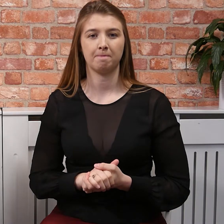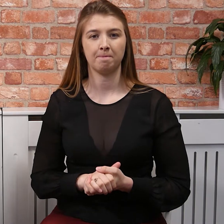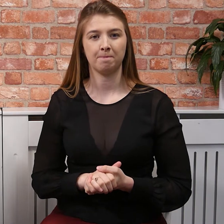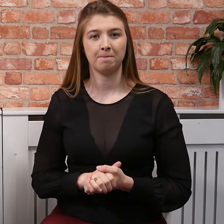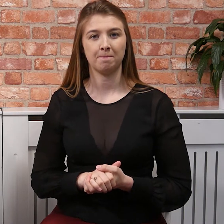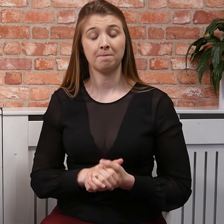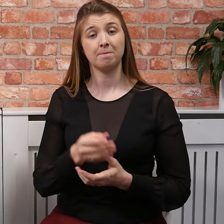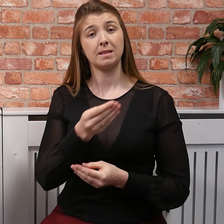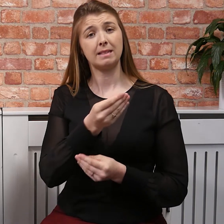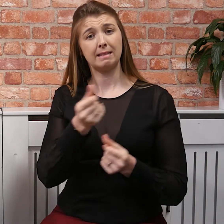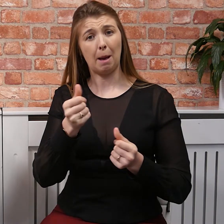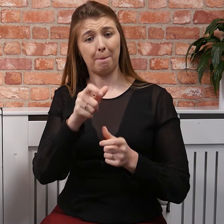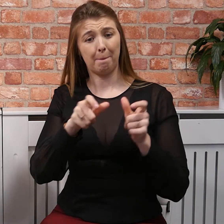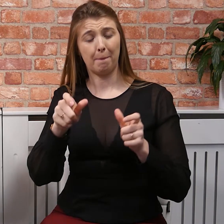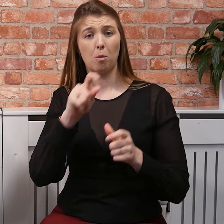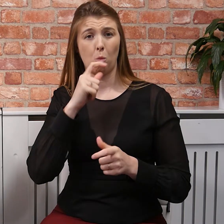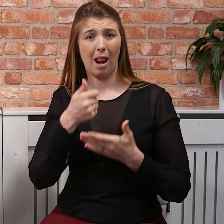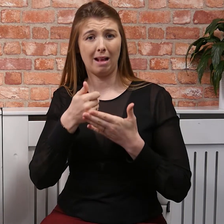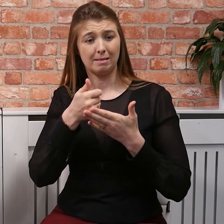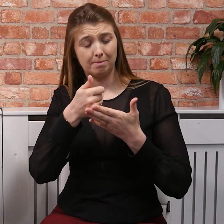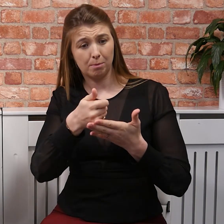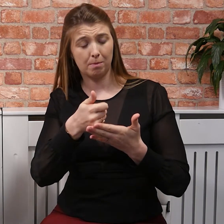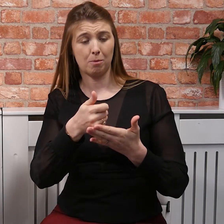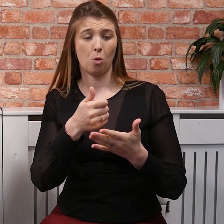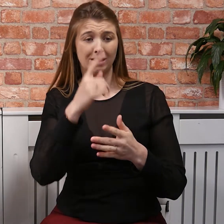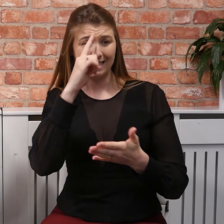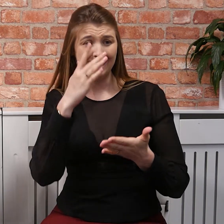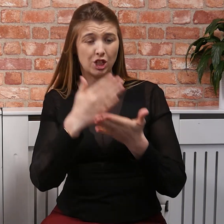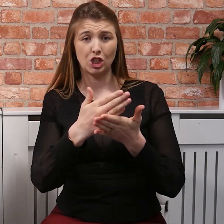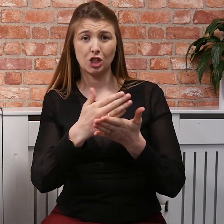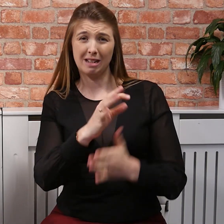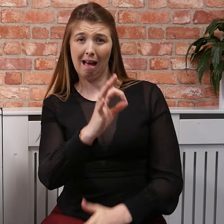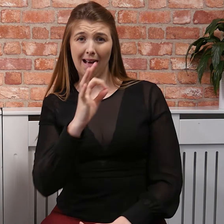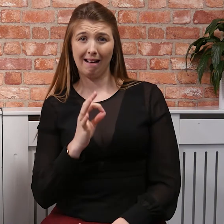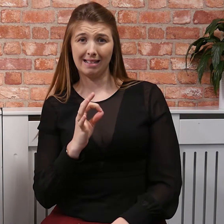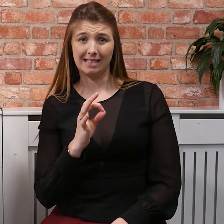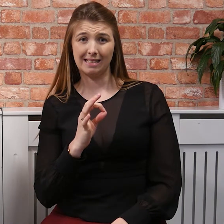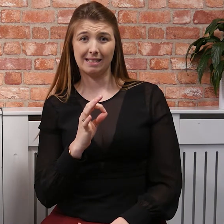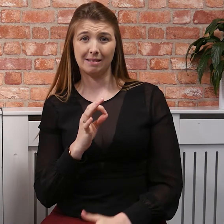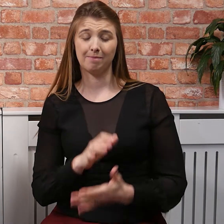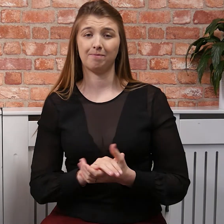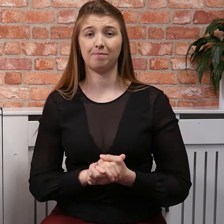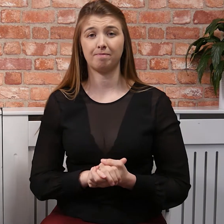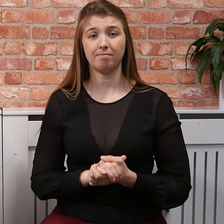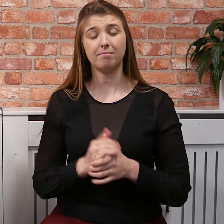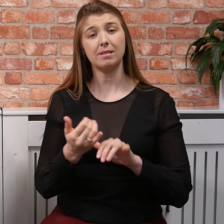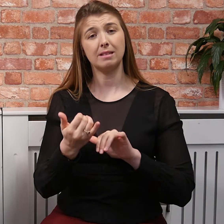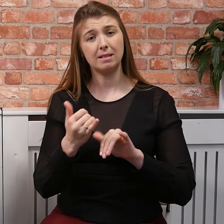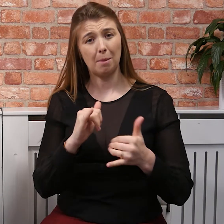help them make decisions. There are some times in miscarriage or